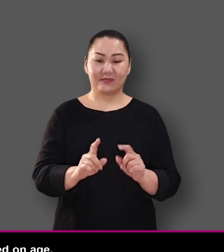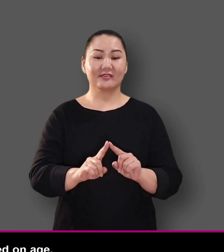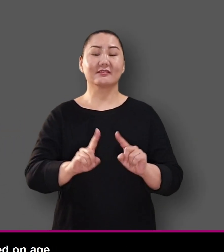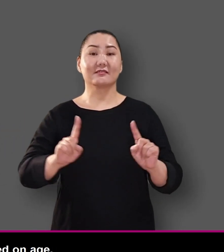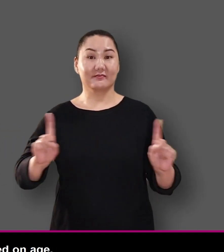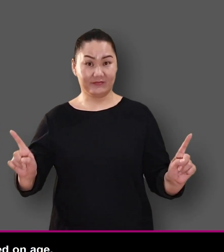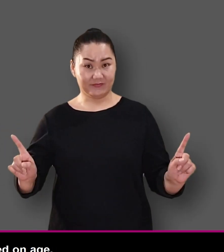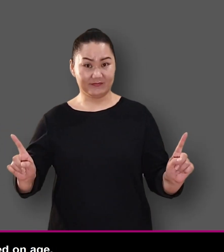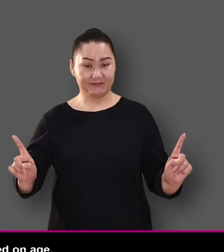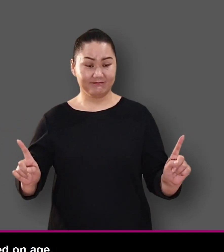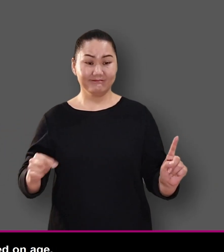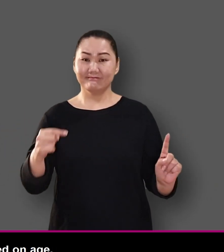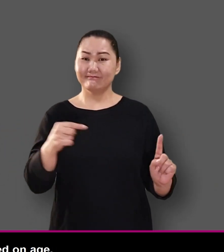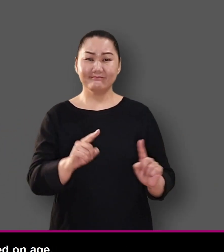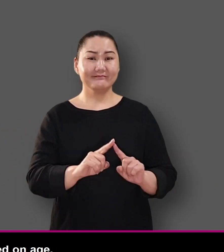based on age,